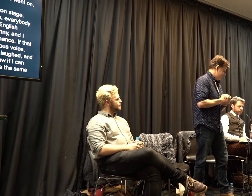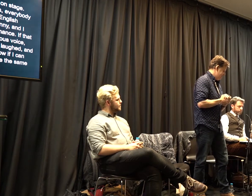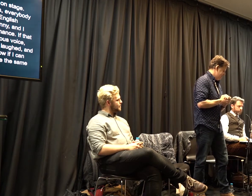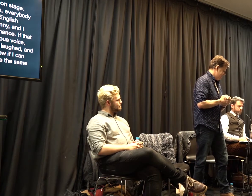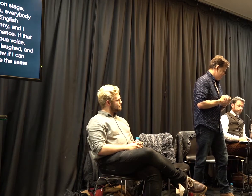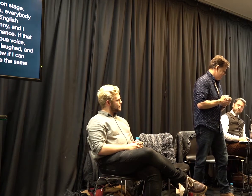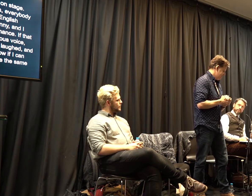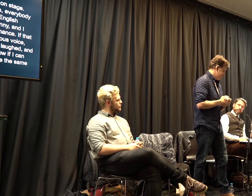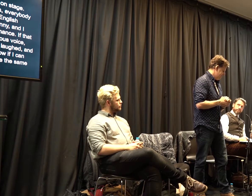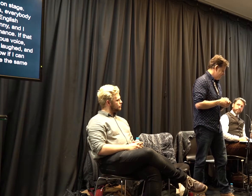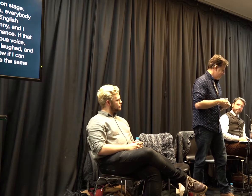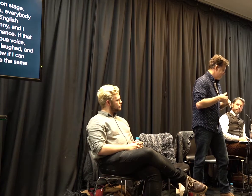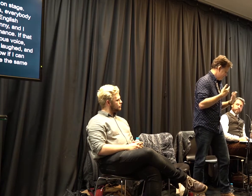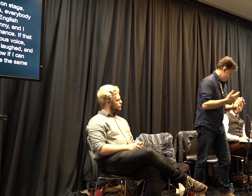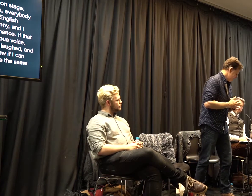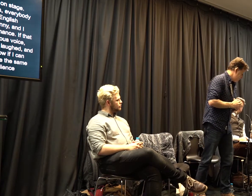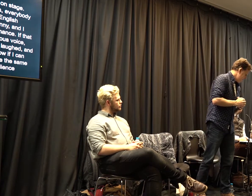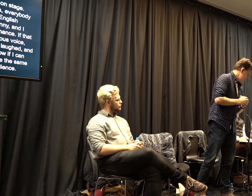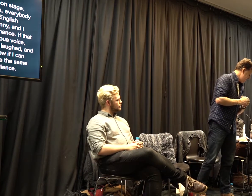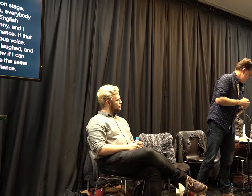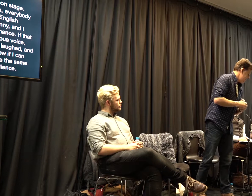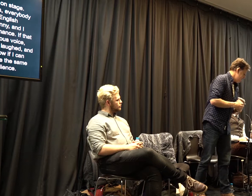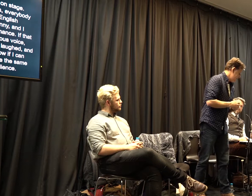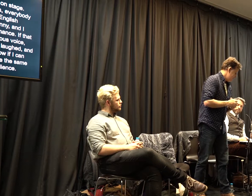else sat in the audience.